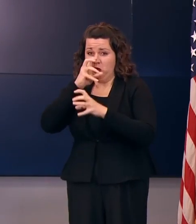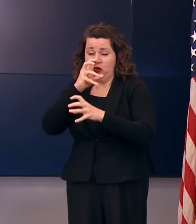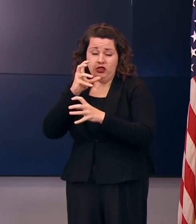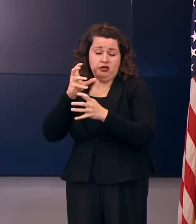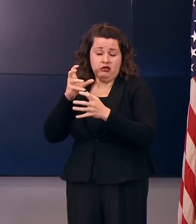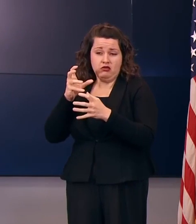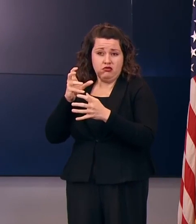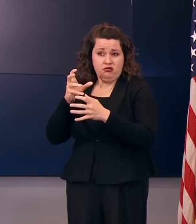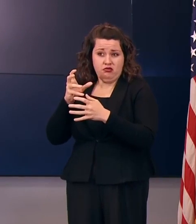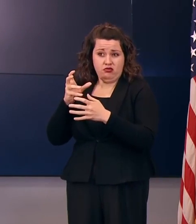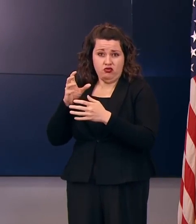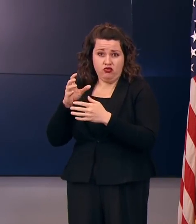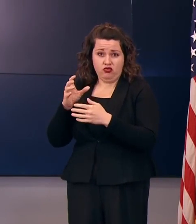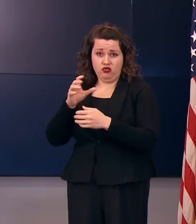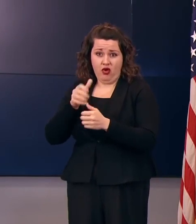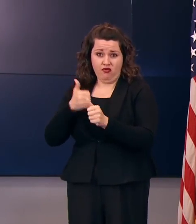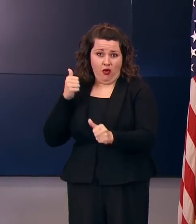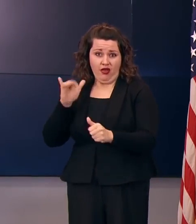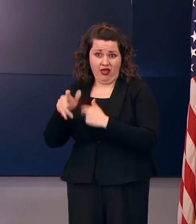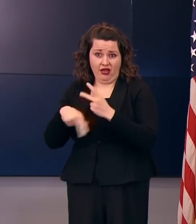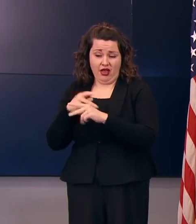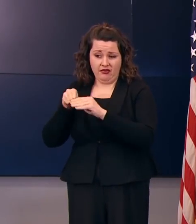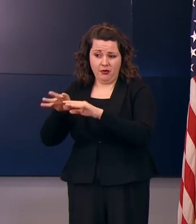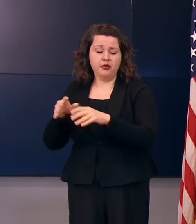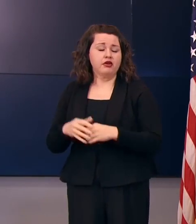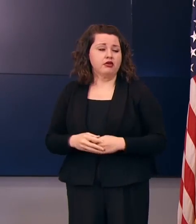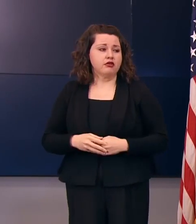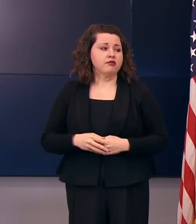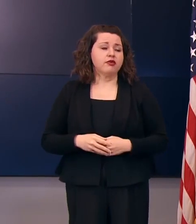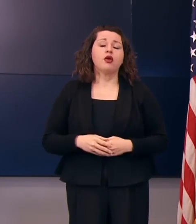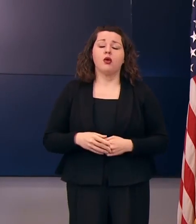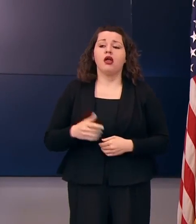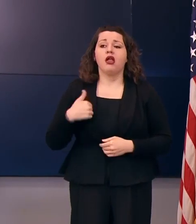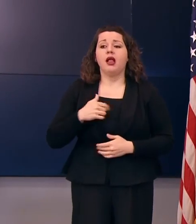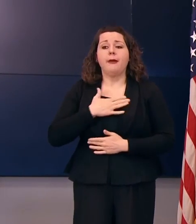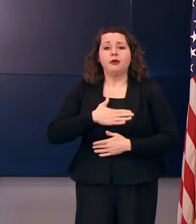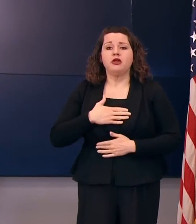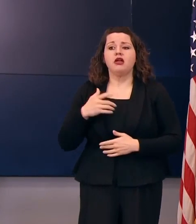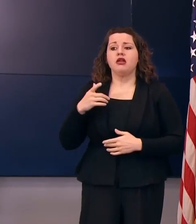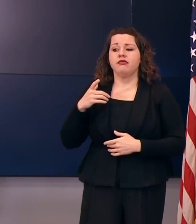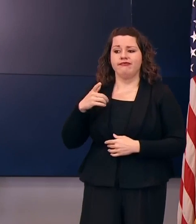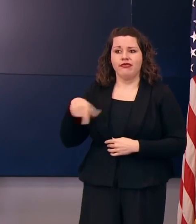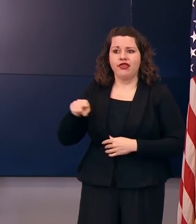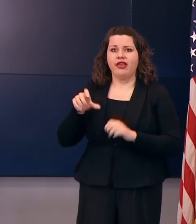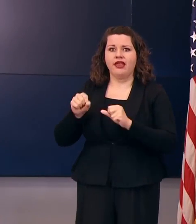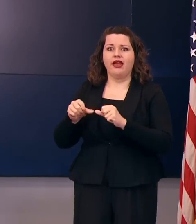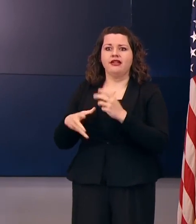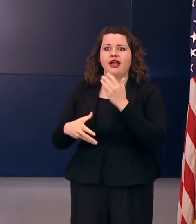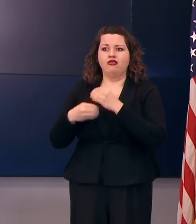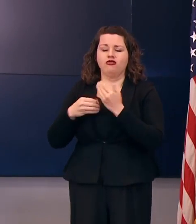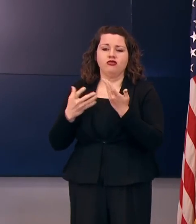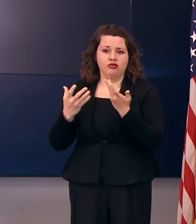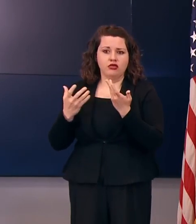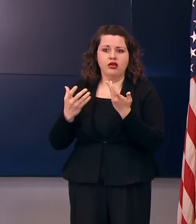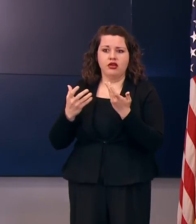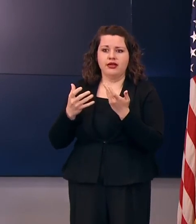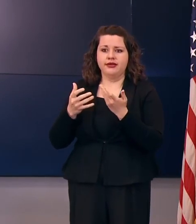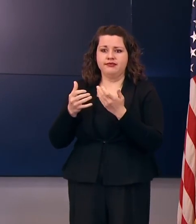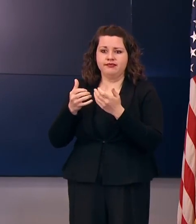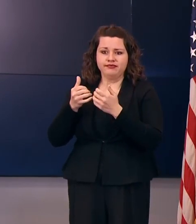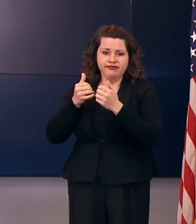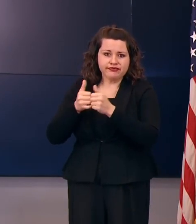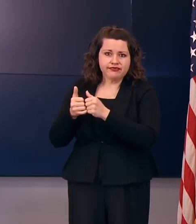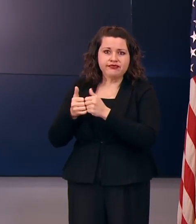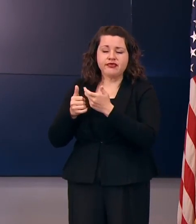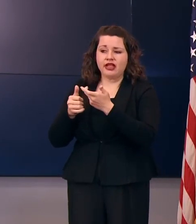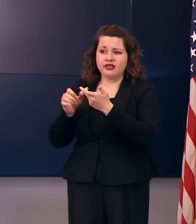address outbreaks like that? Well, they really have been very proactive, and I want to appreciate again the ability to get extra testing capacity down